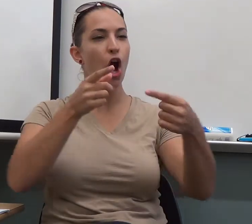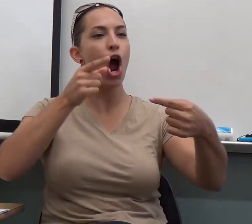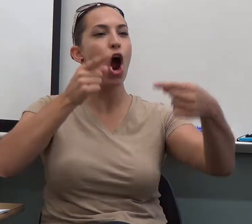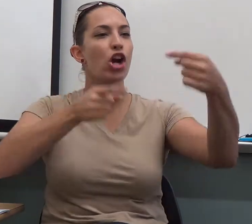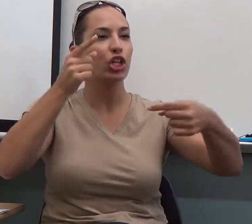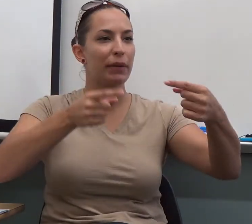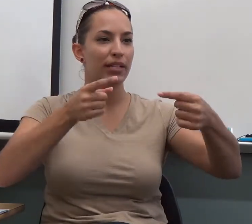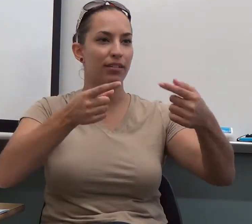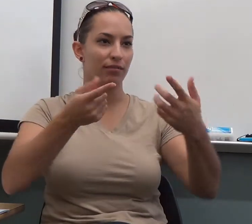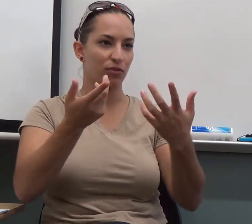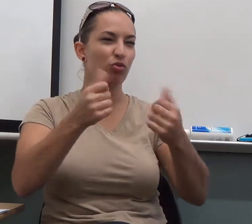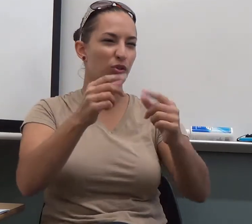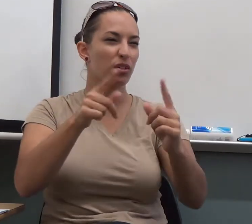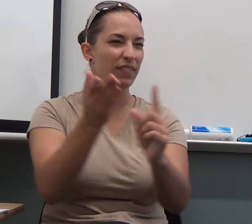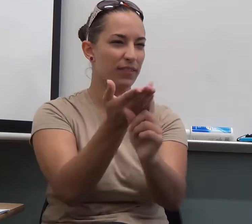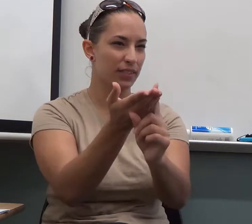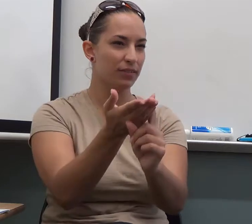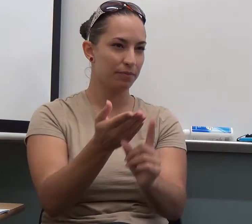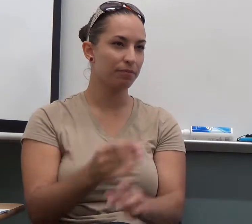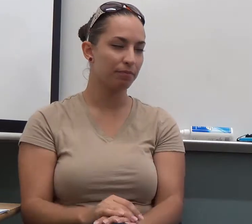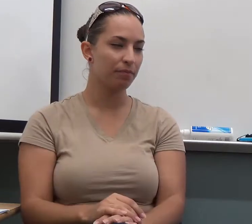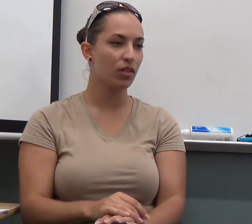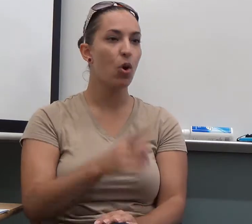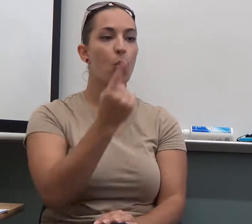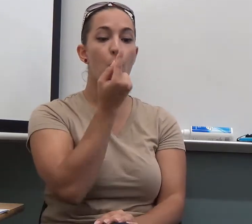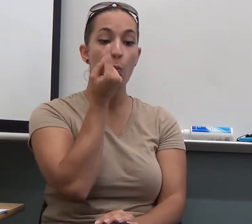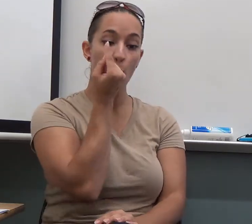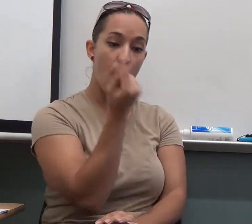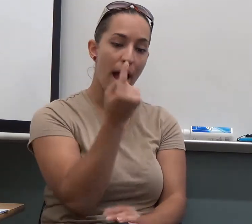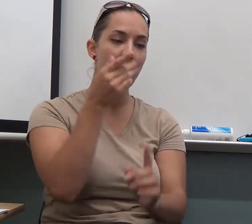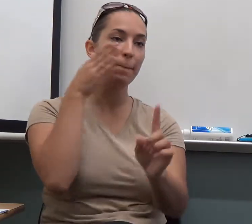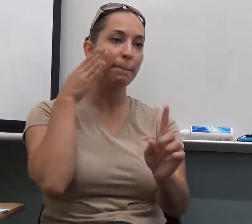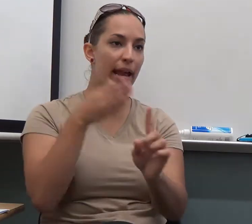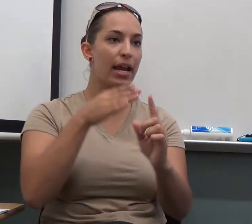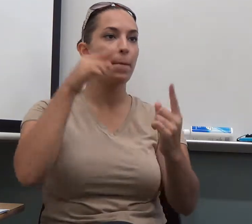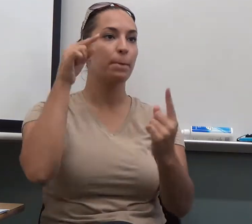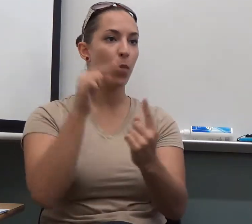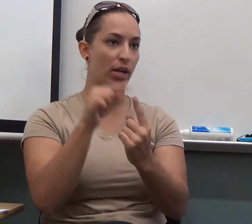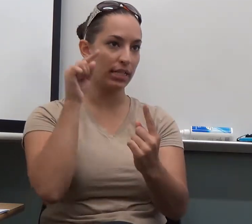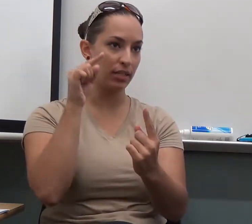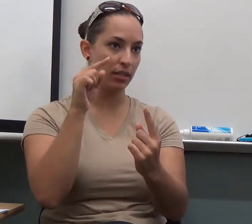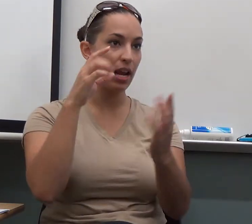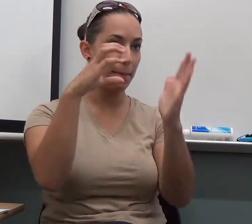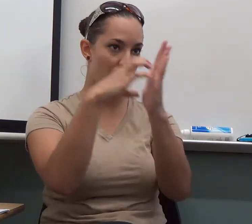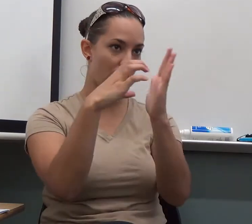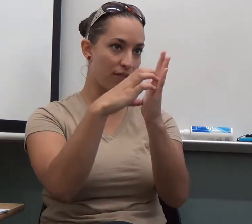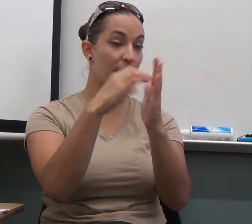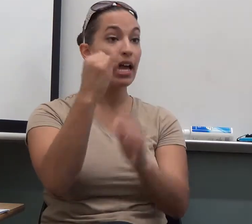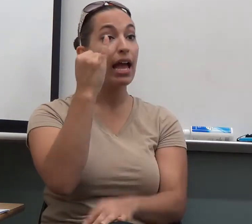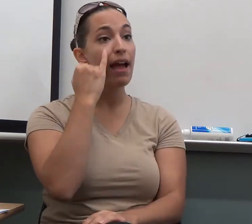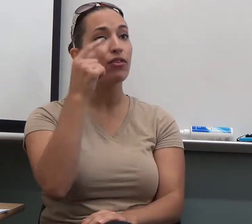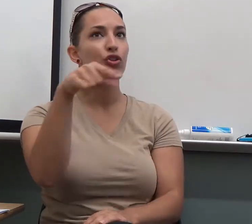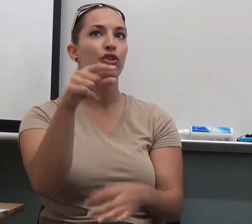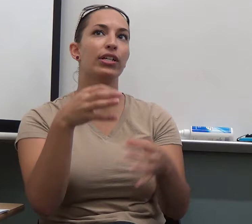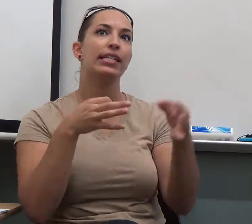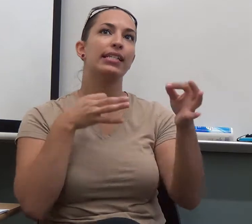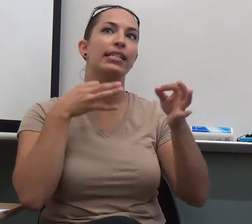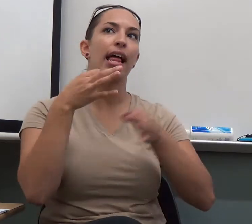One main point. One main point. If you're telling me about, let's go back to one of my